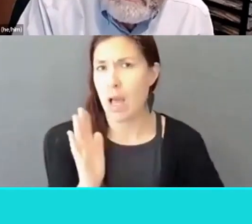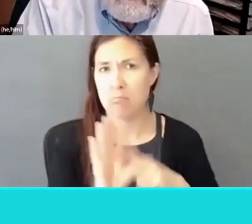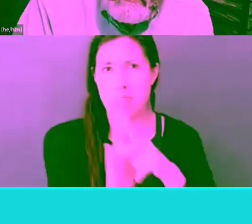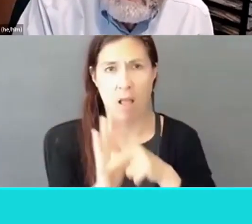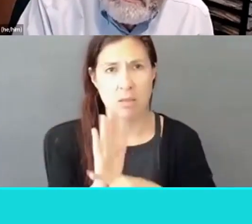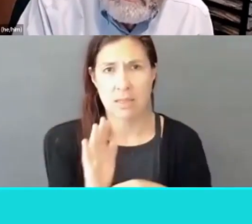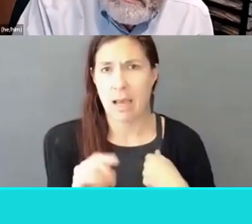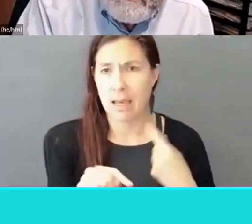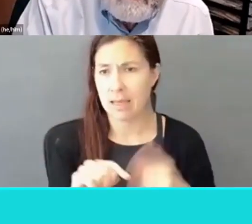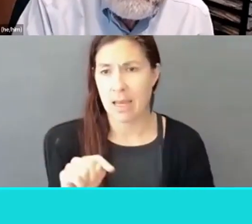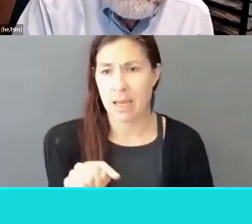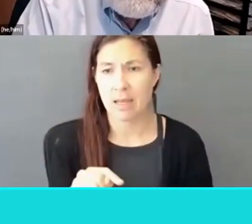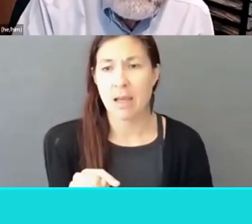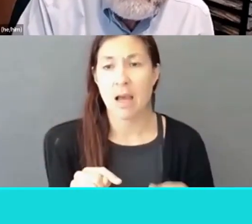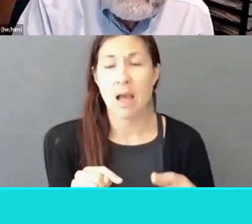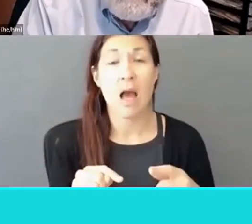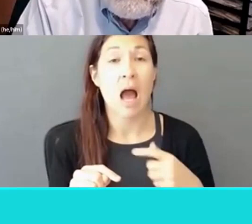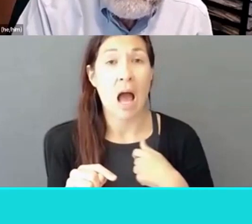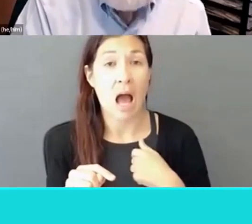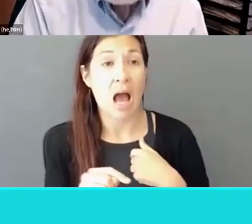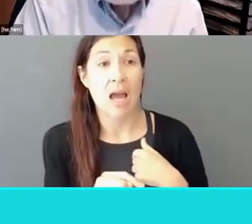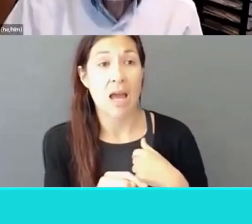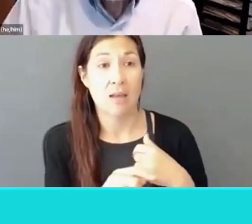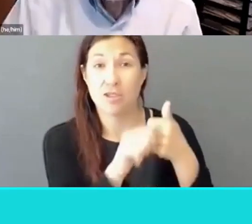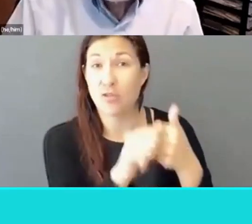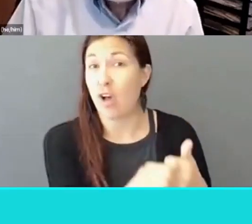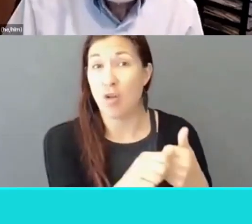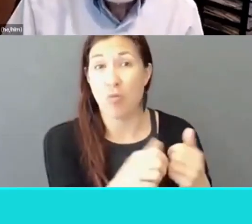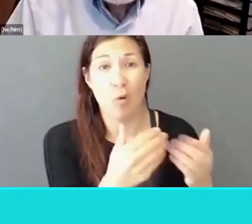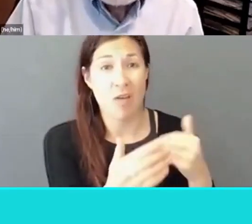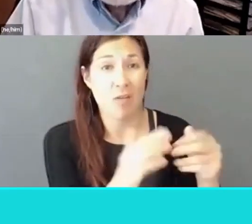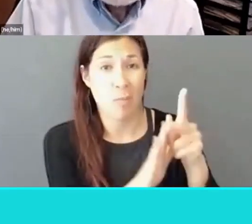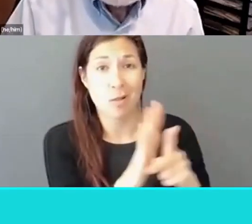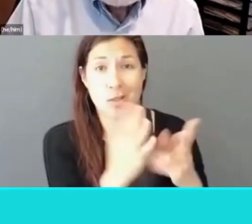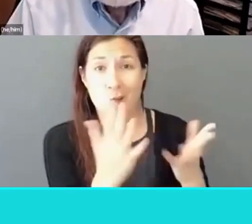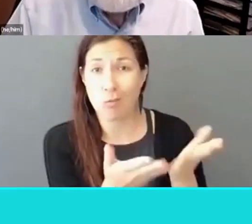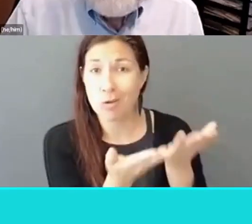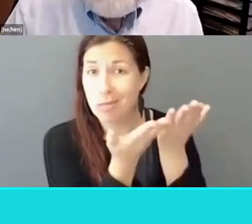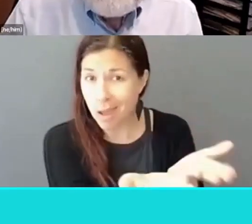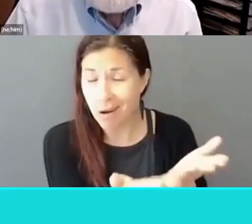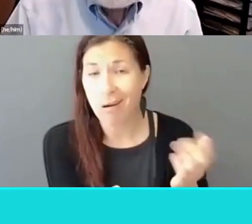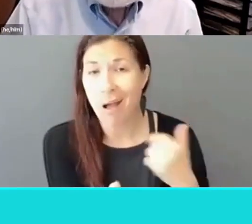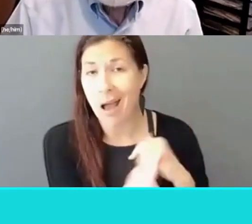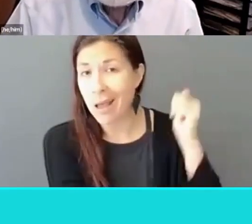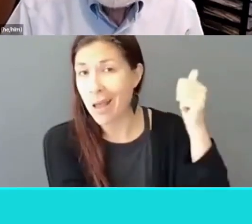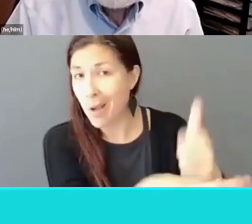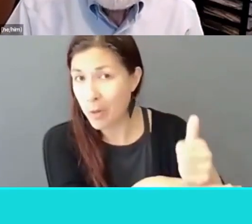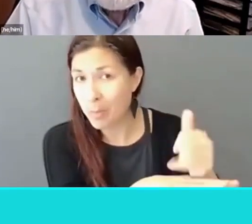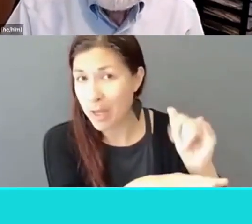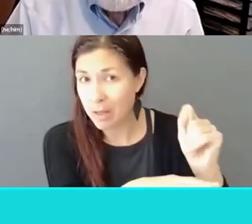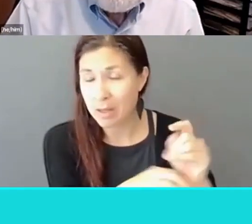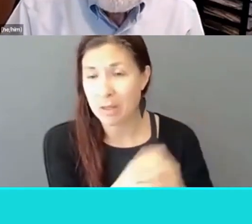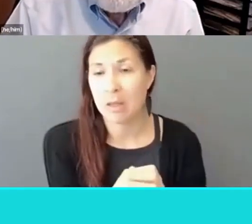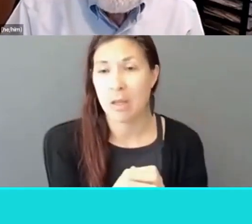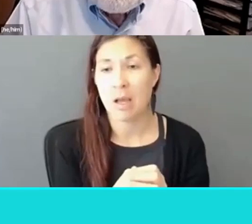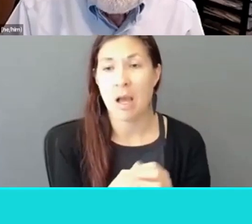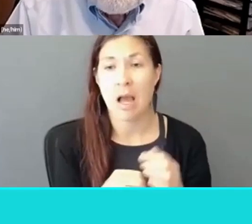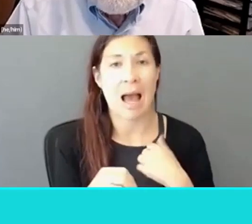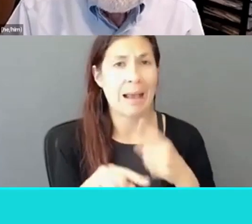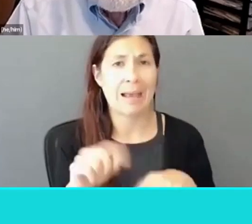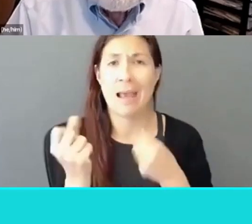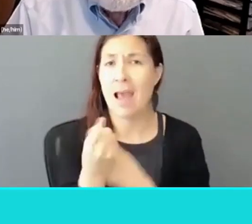any type, so I can't get into real nuts and bolts. When you apply for